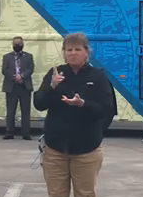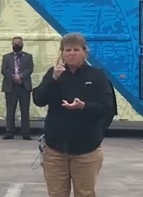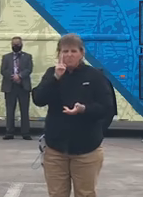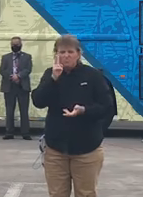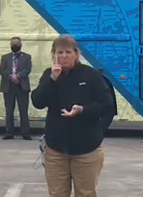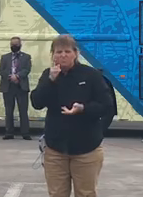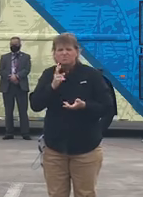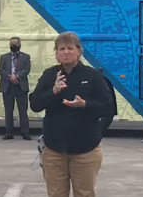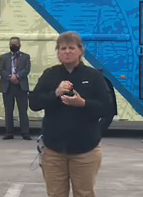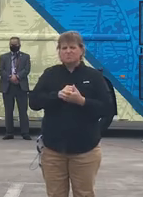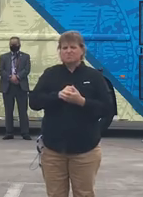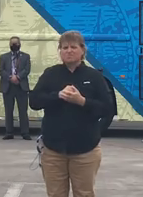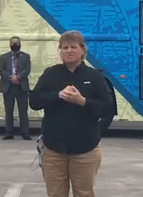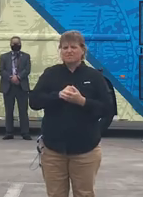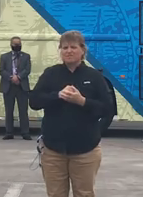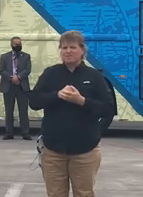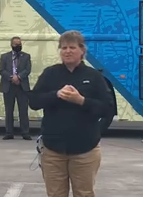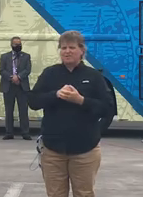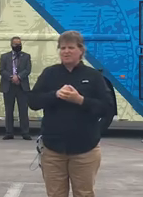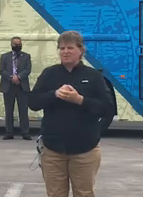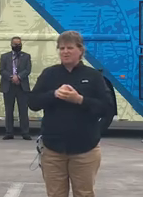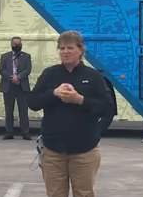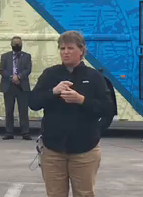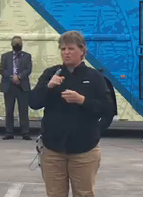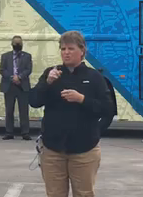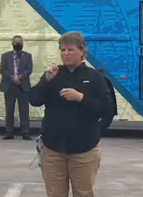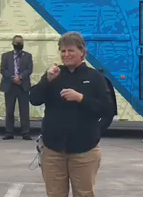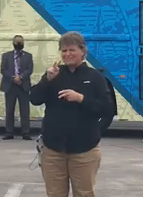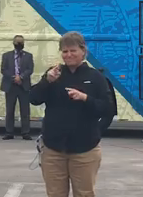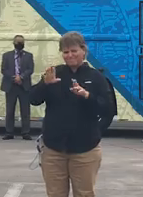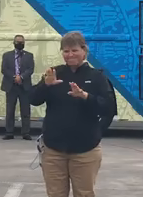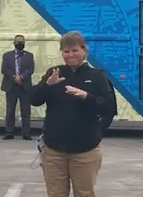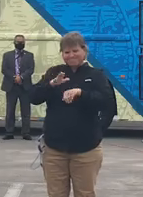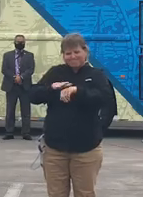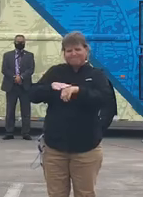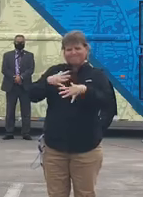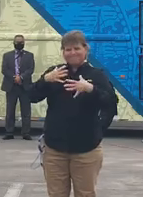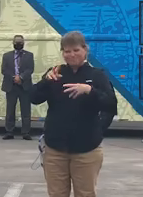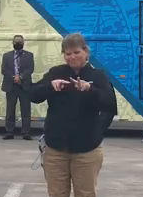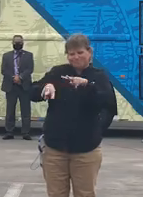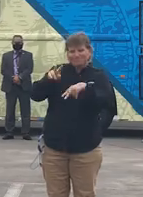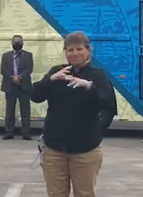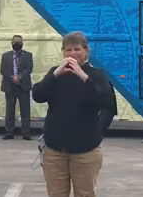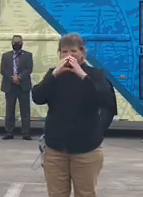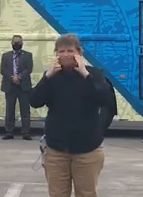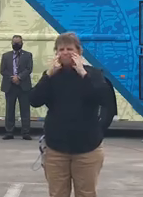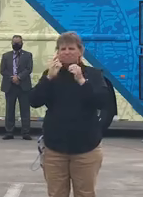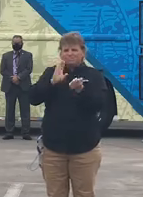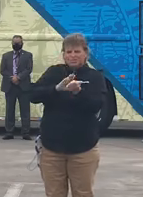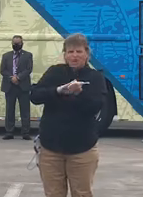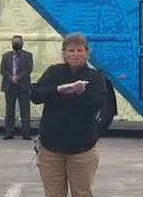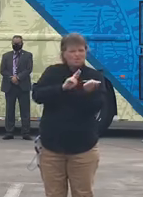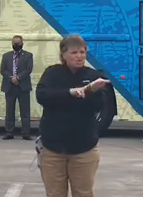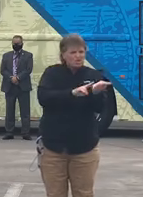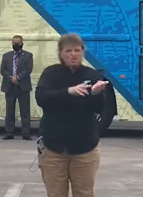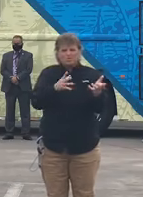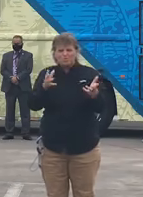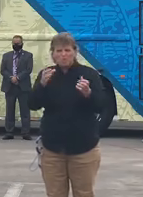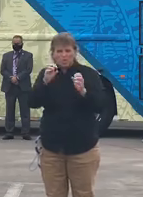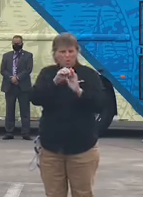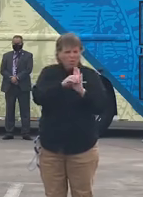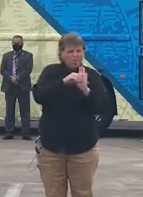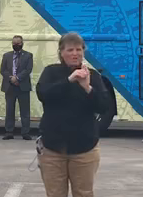We are being very cautious and measured. We're consulting a lot of physicians. When I was in Orlando over the weekend, we